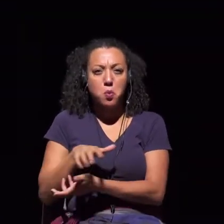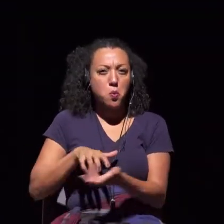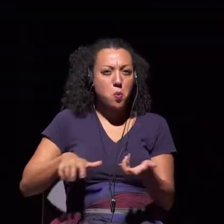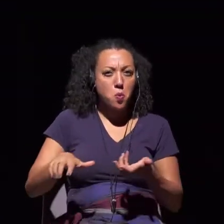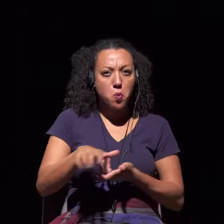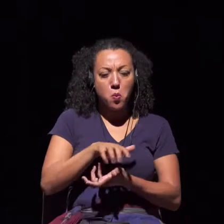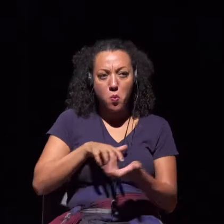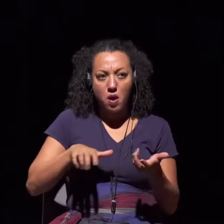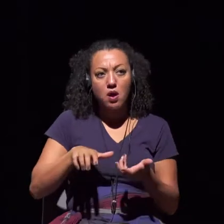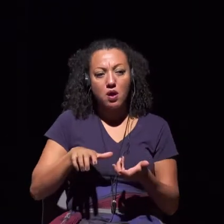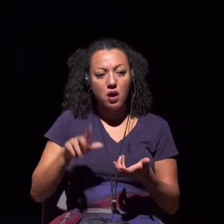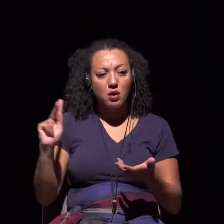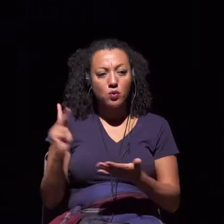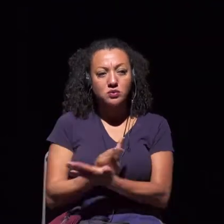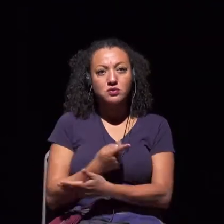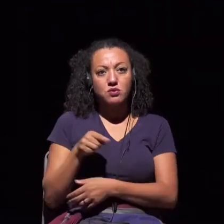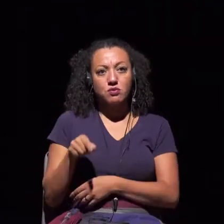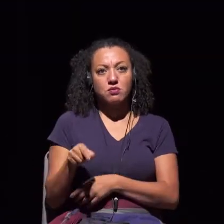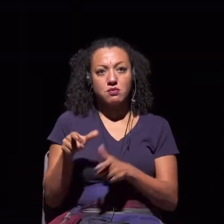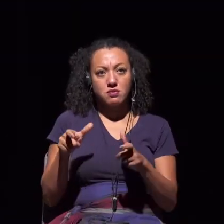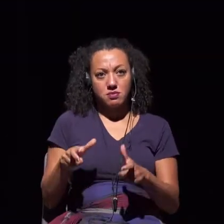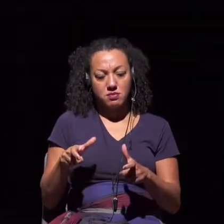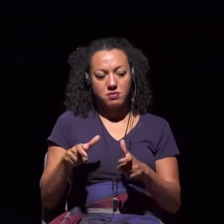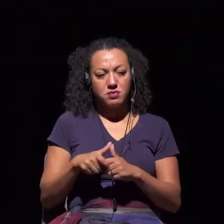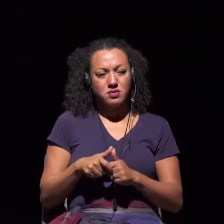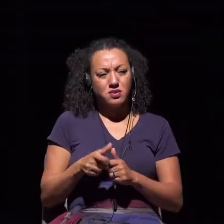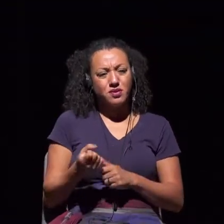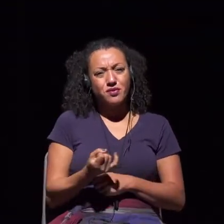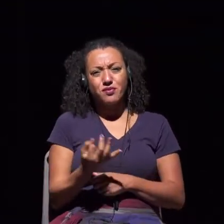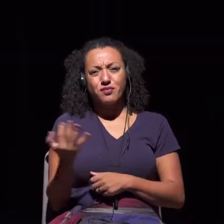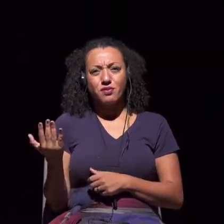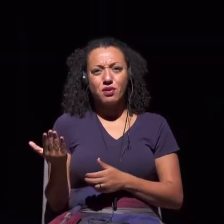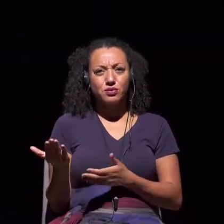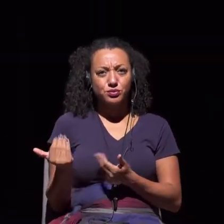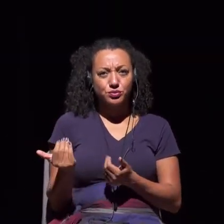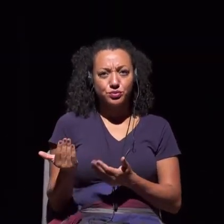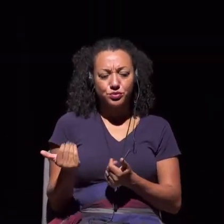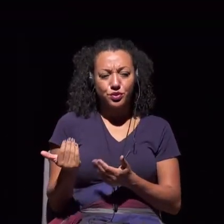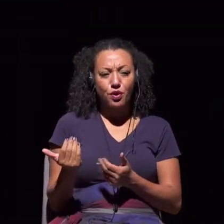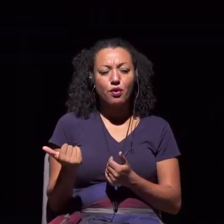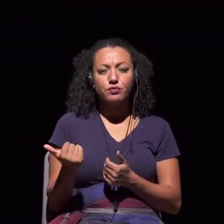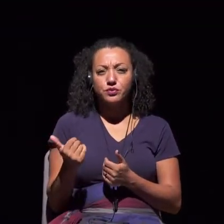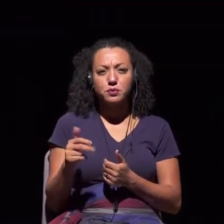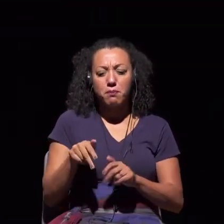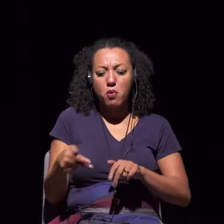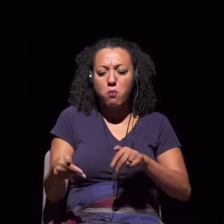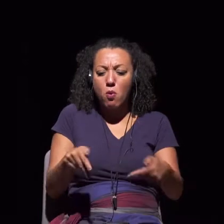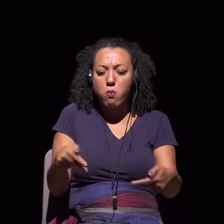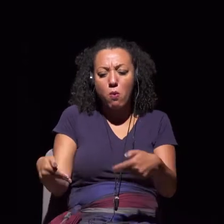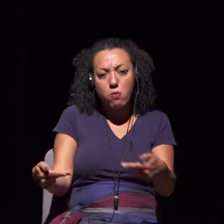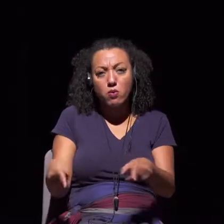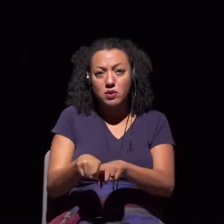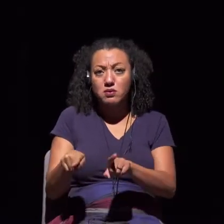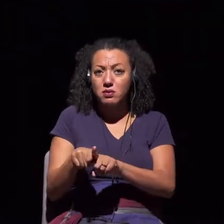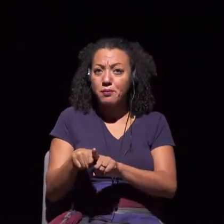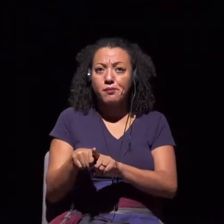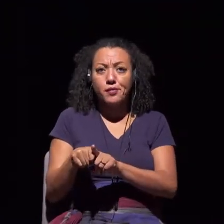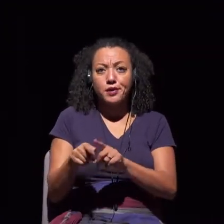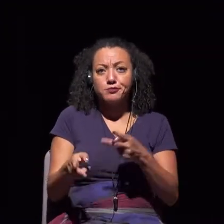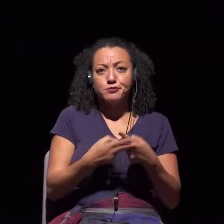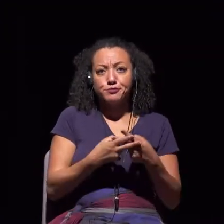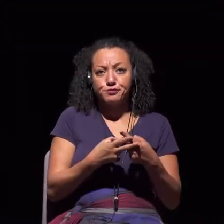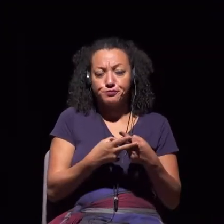unfortunately, a lot of young people were killed and arrested. And so in 96, this